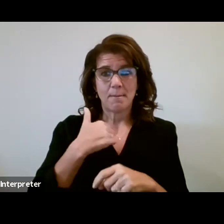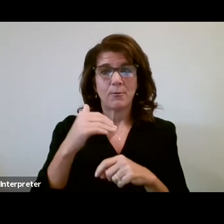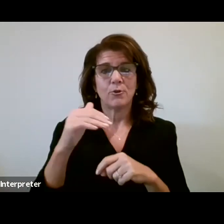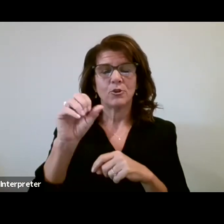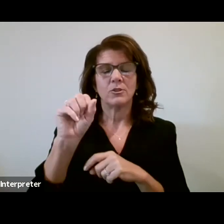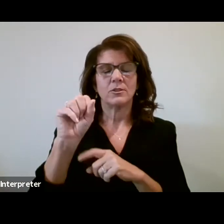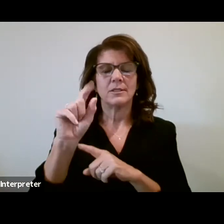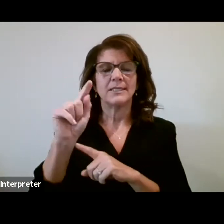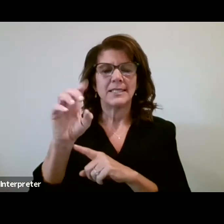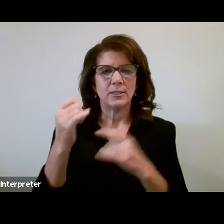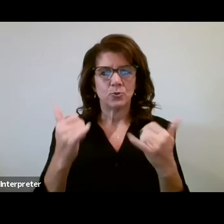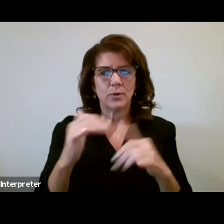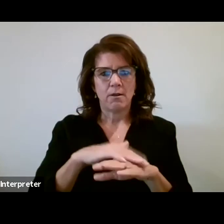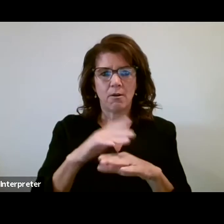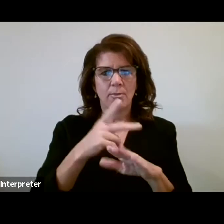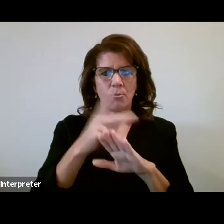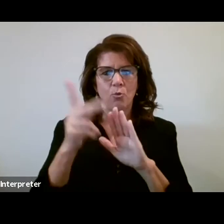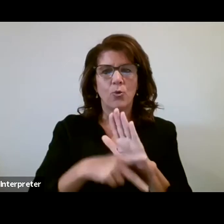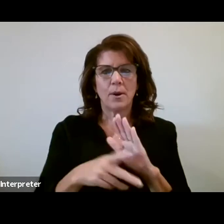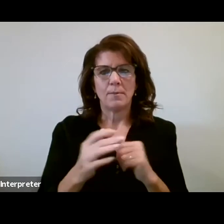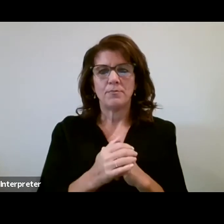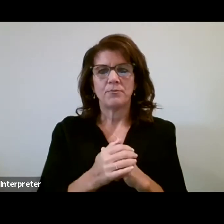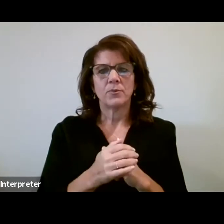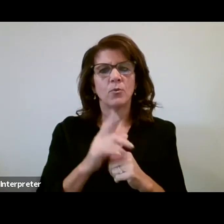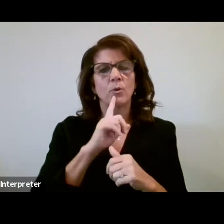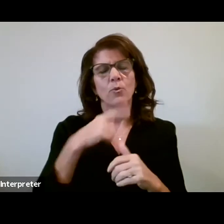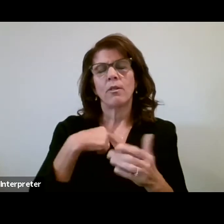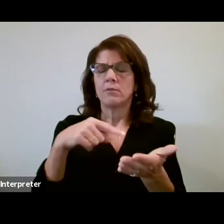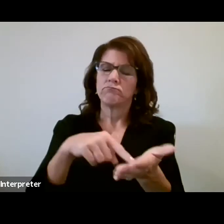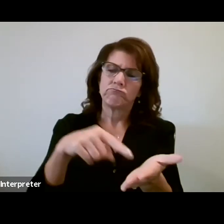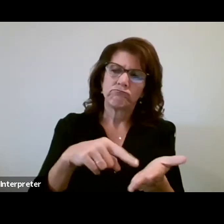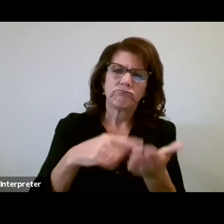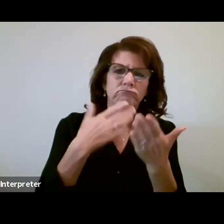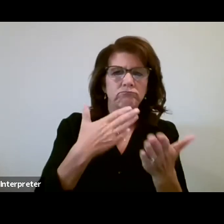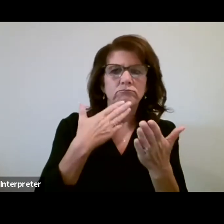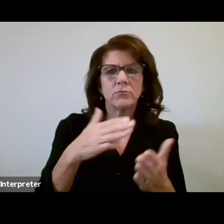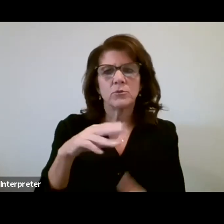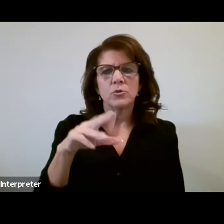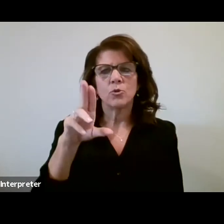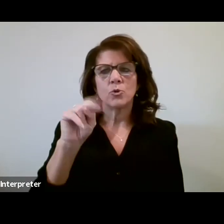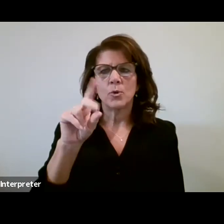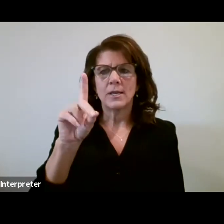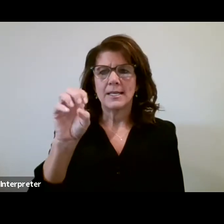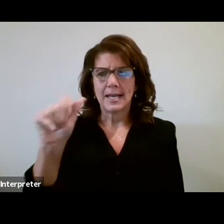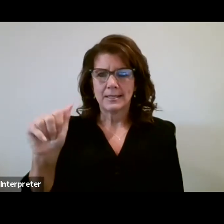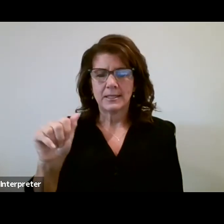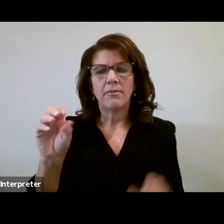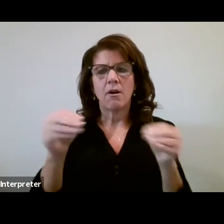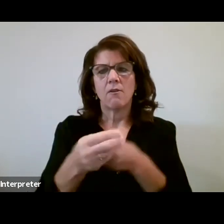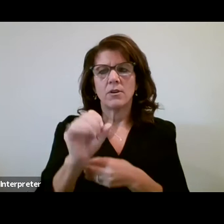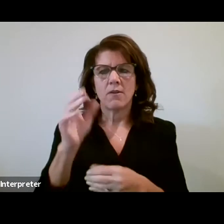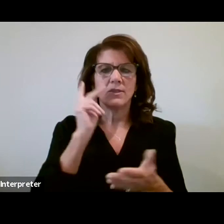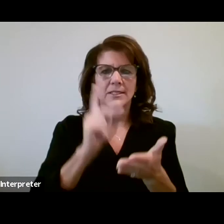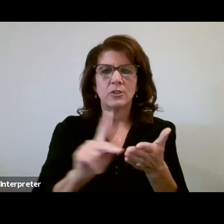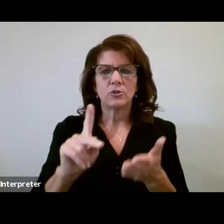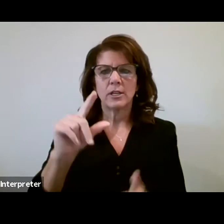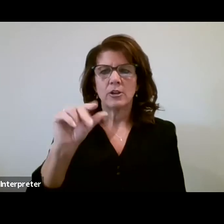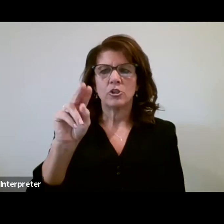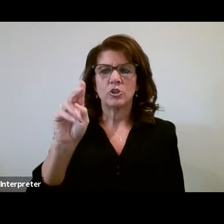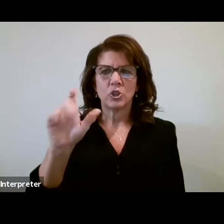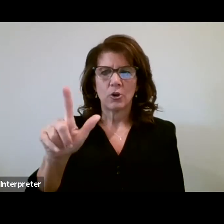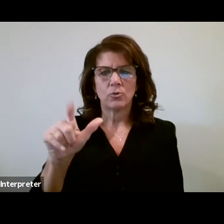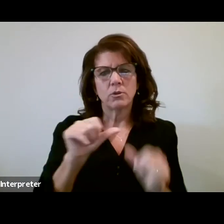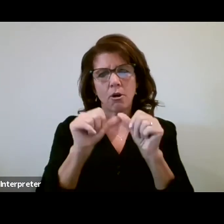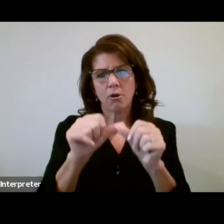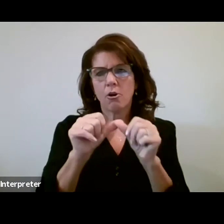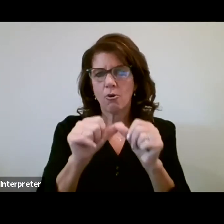program. We're indebted to our colleagues in UNDESA and to the Office of the Secretary General's Envoy